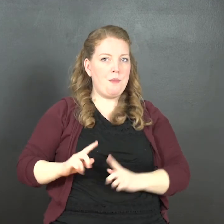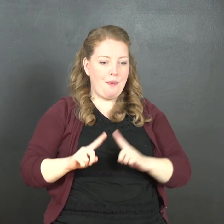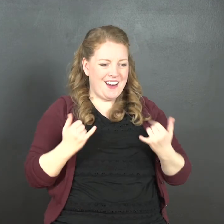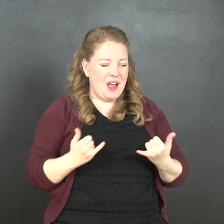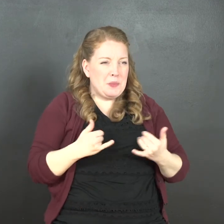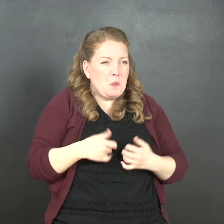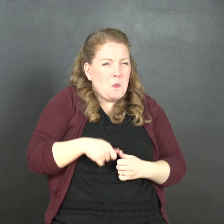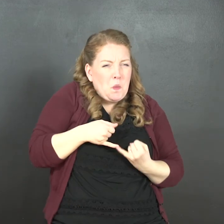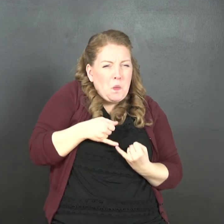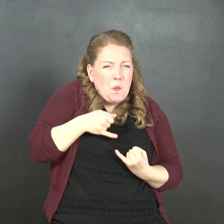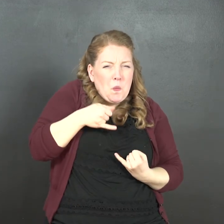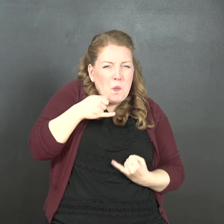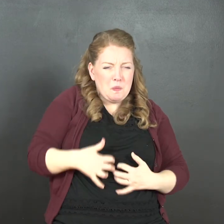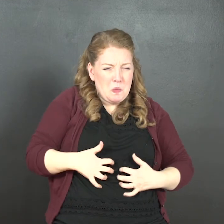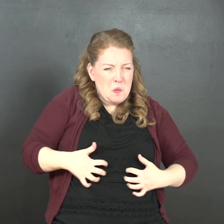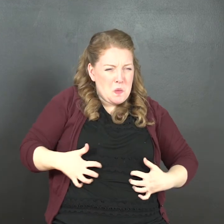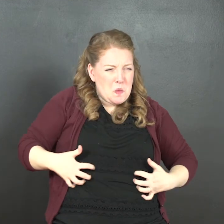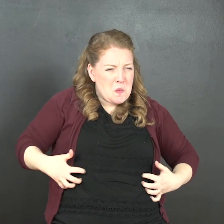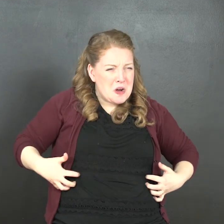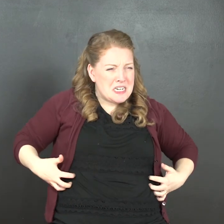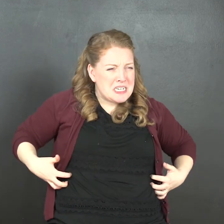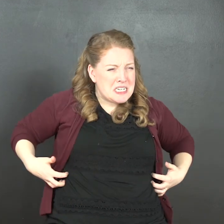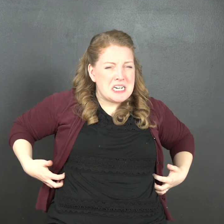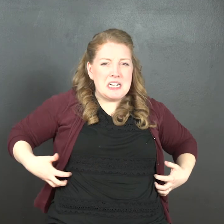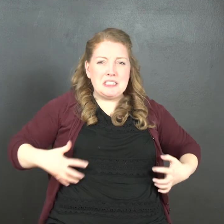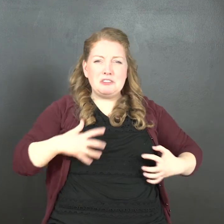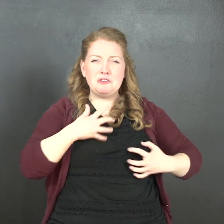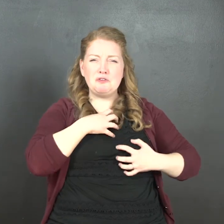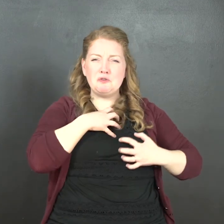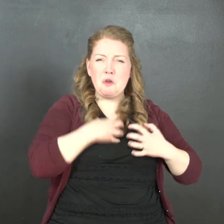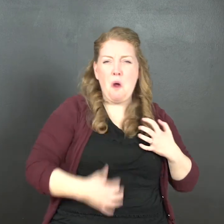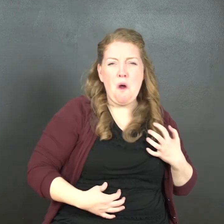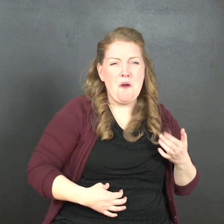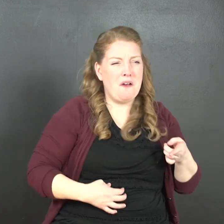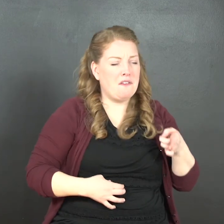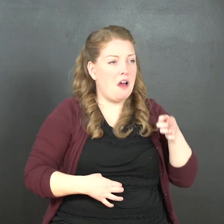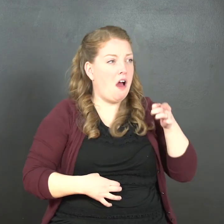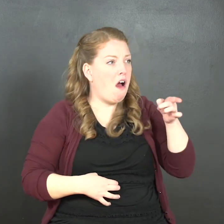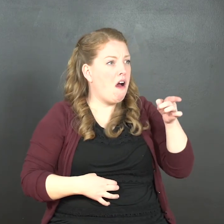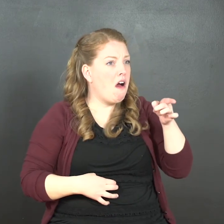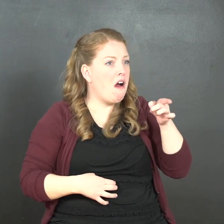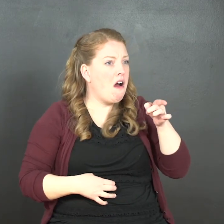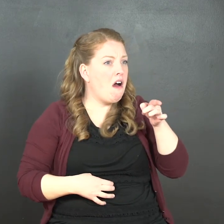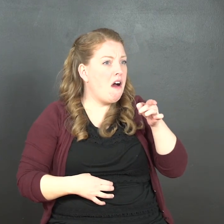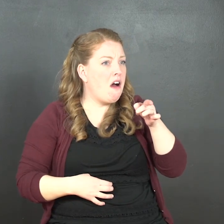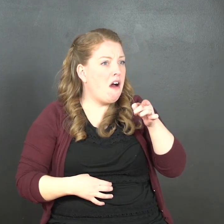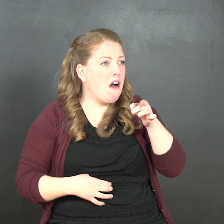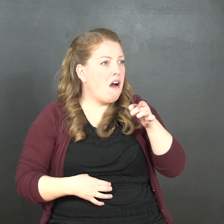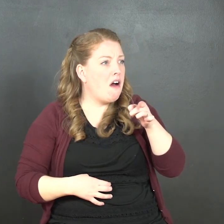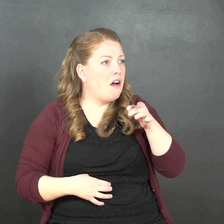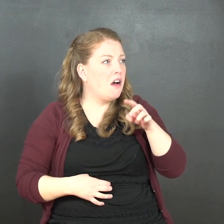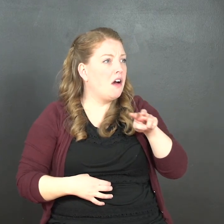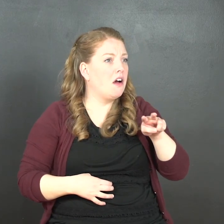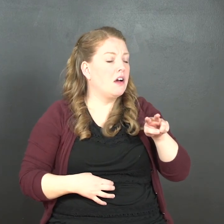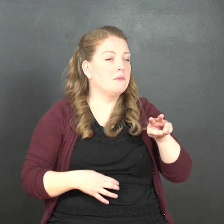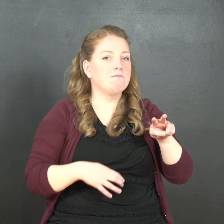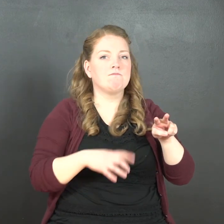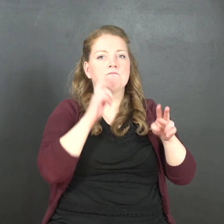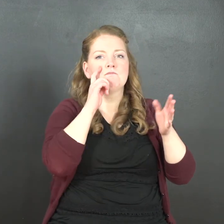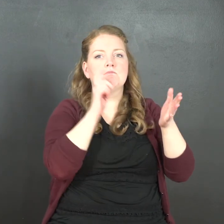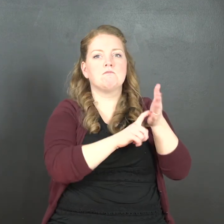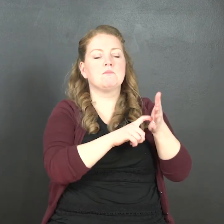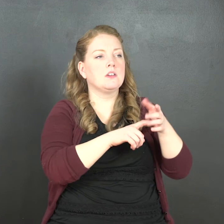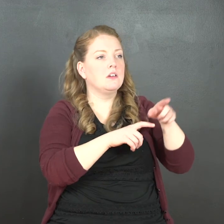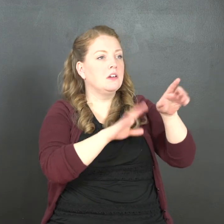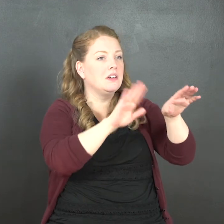they were uncertain as what to do. They suspected that new uniforms just meant new oppression and new abuse, and they would not even leave the